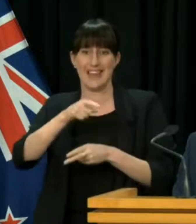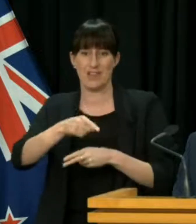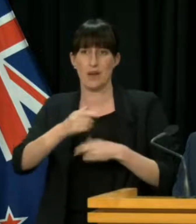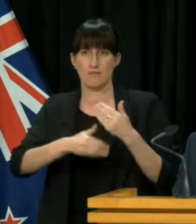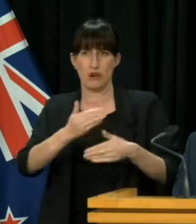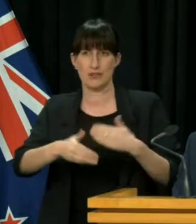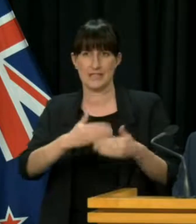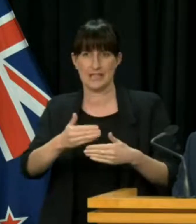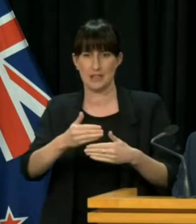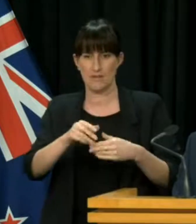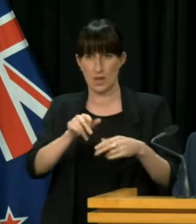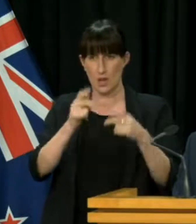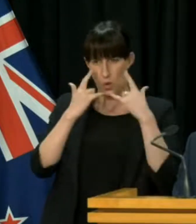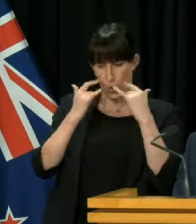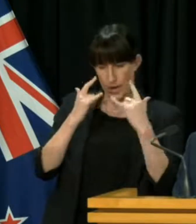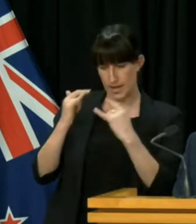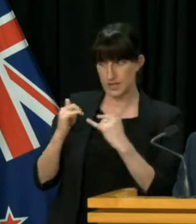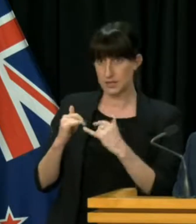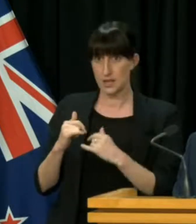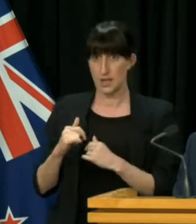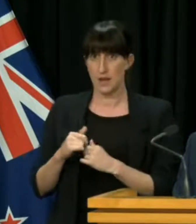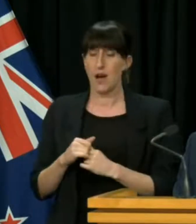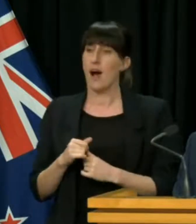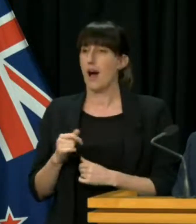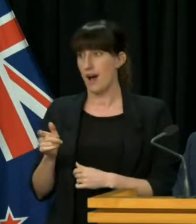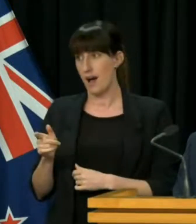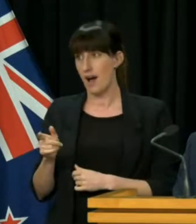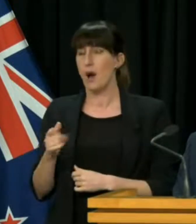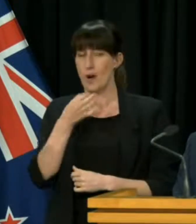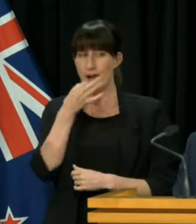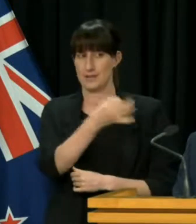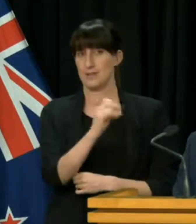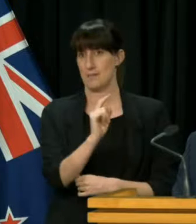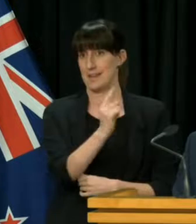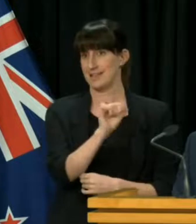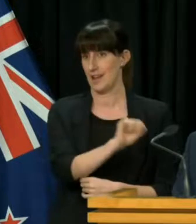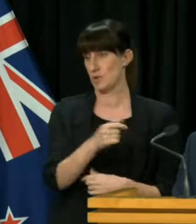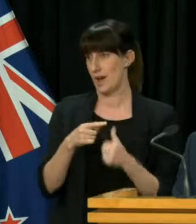who looks at the regulator? I'll ask the Minister to speak to this because this